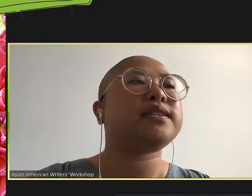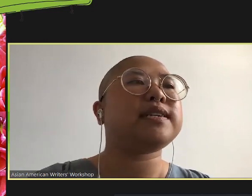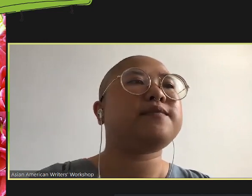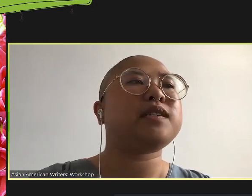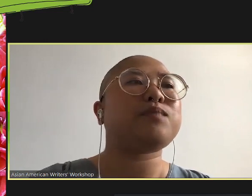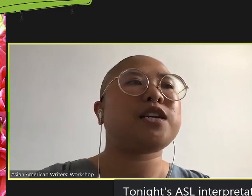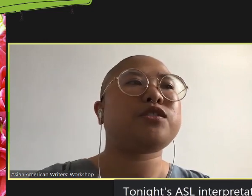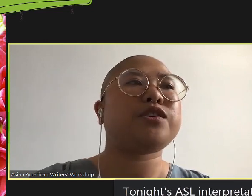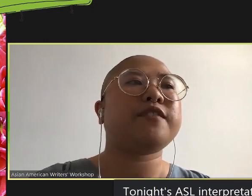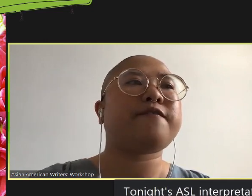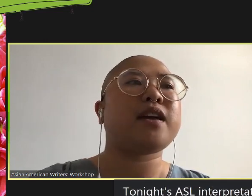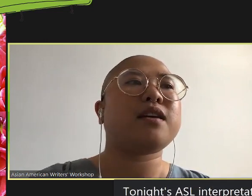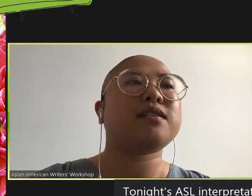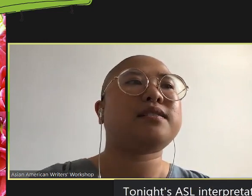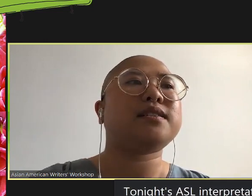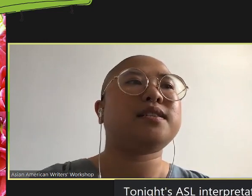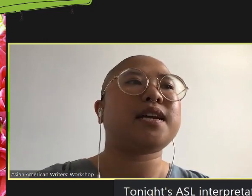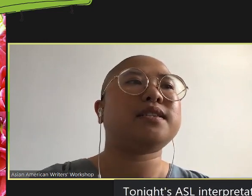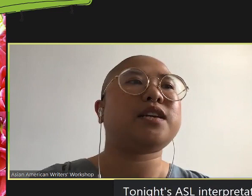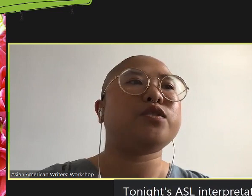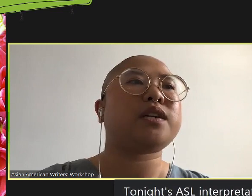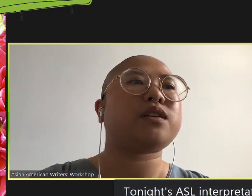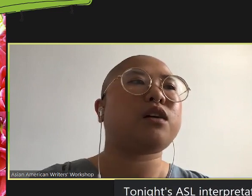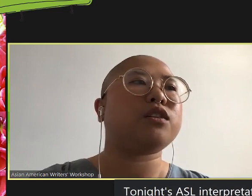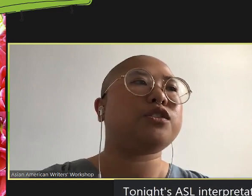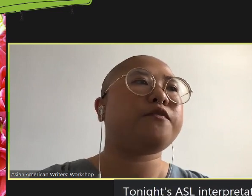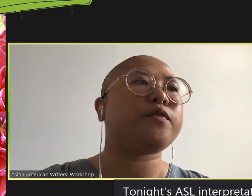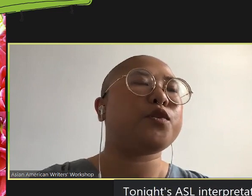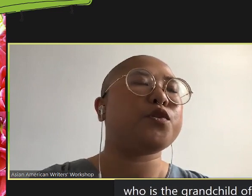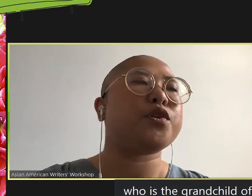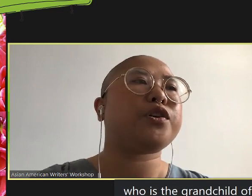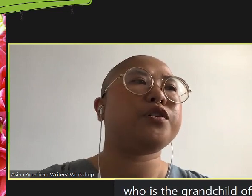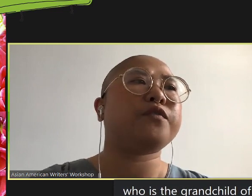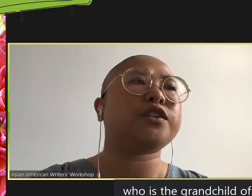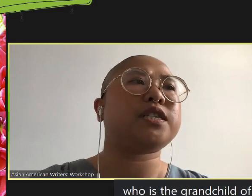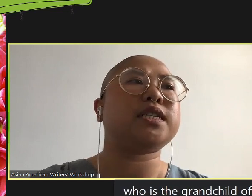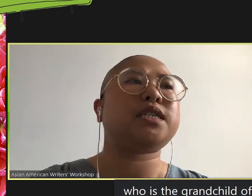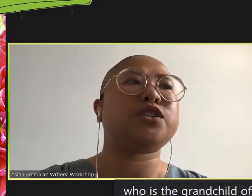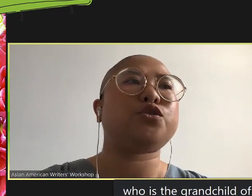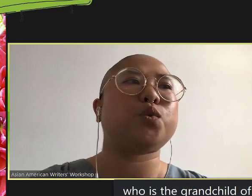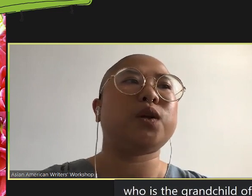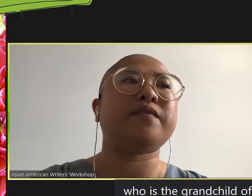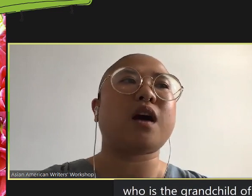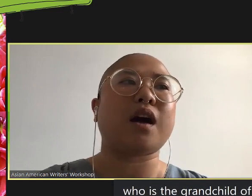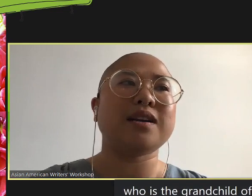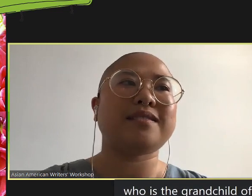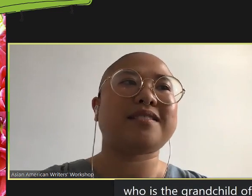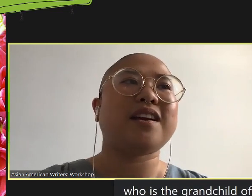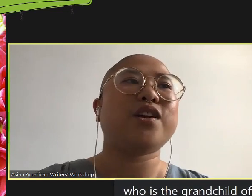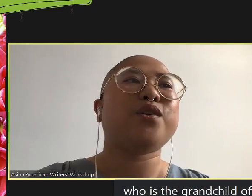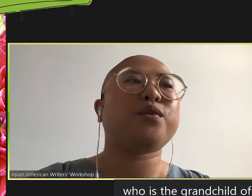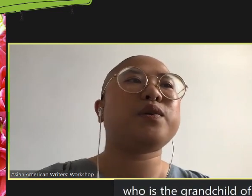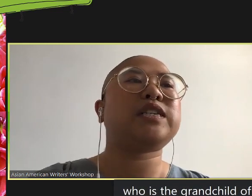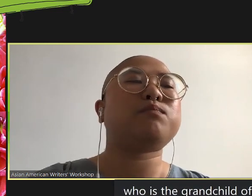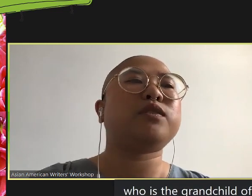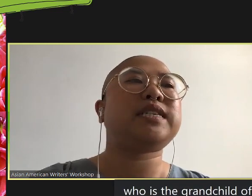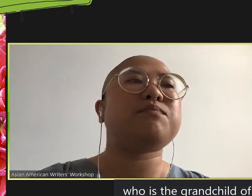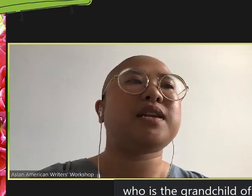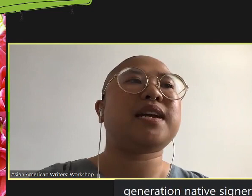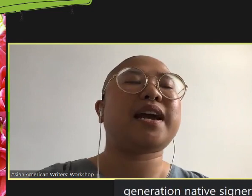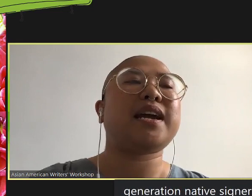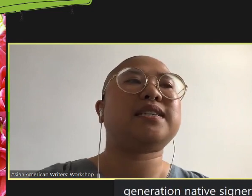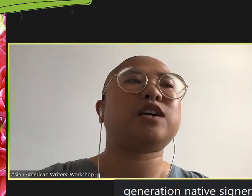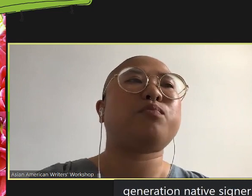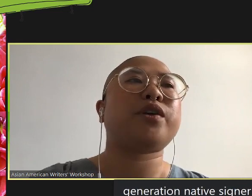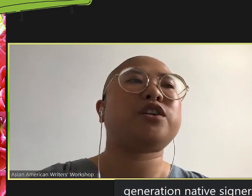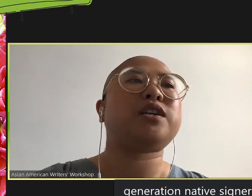Having received his Master of Fine Arts in Dance and New Technology from New York University's Tisch School of the Arts, through his